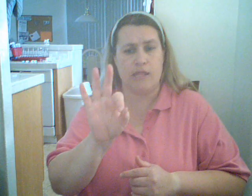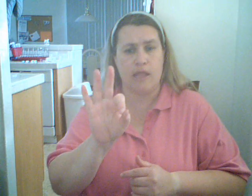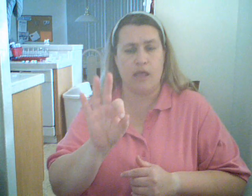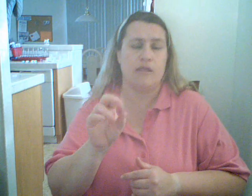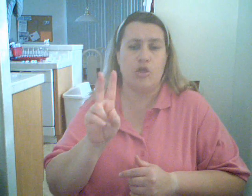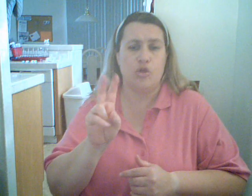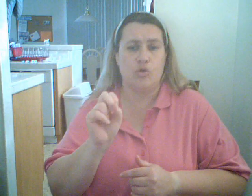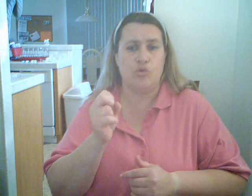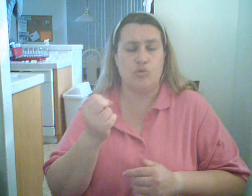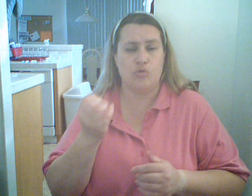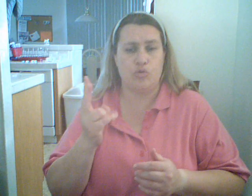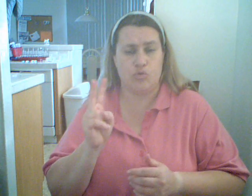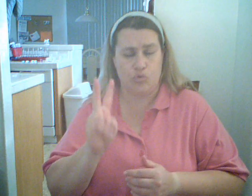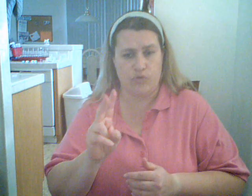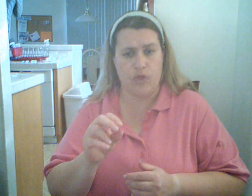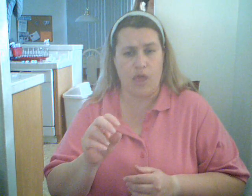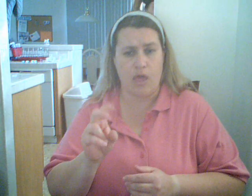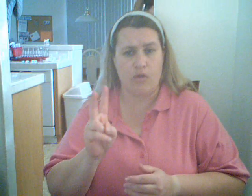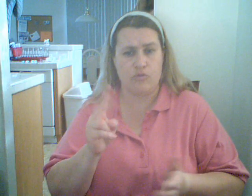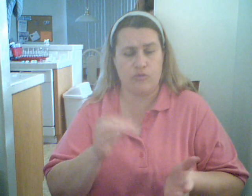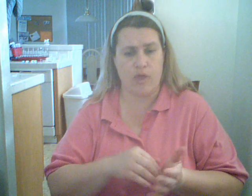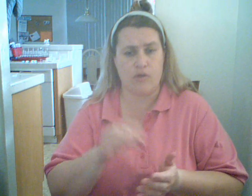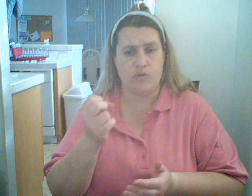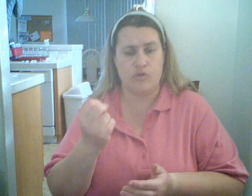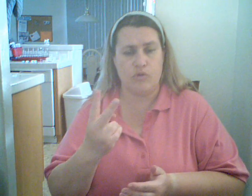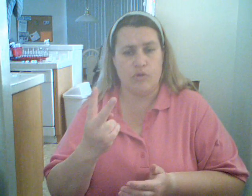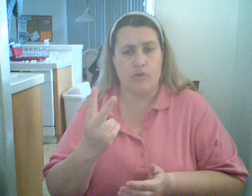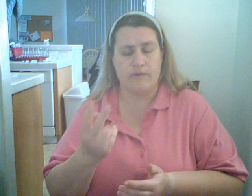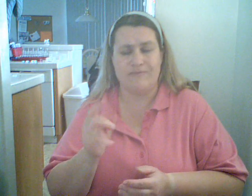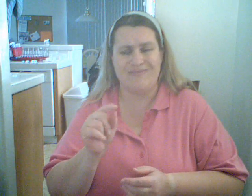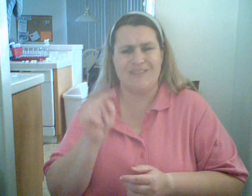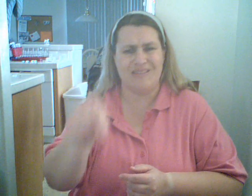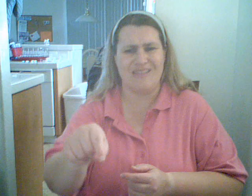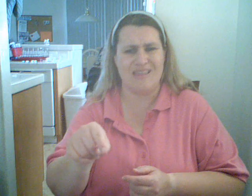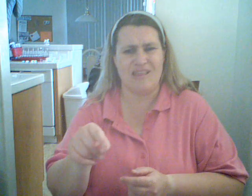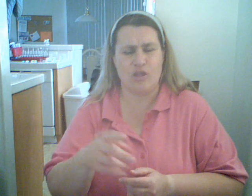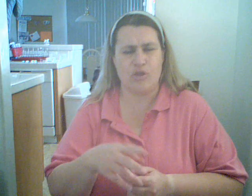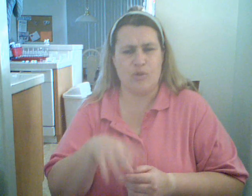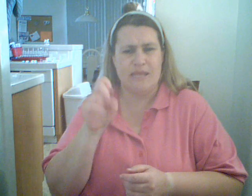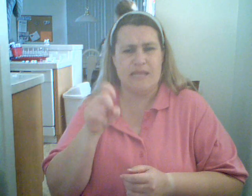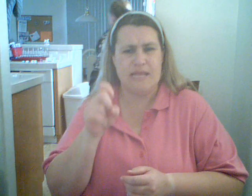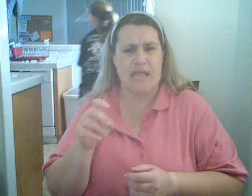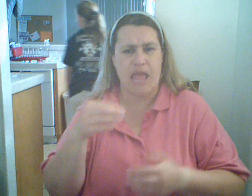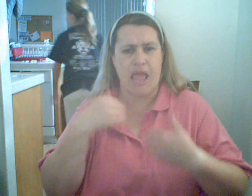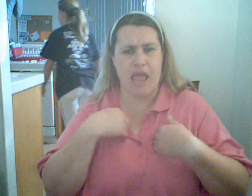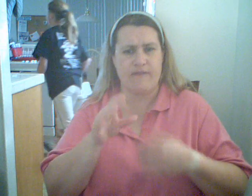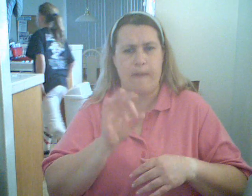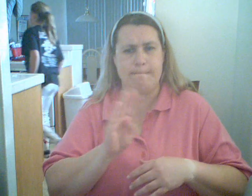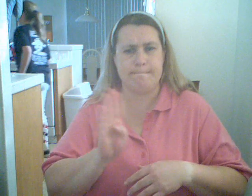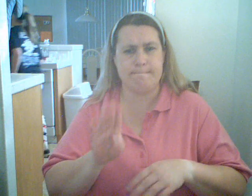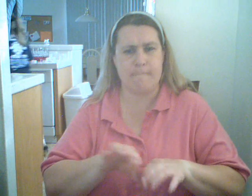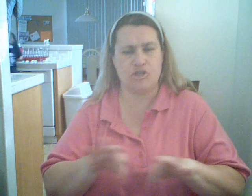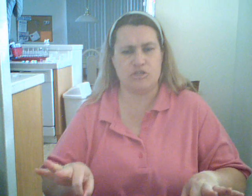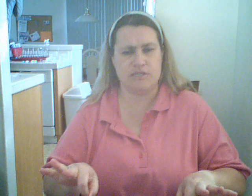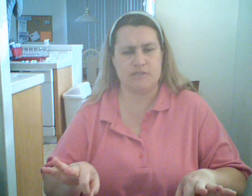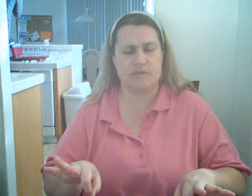will then have to have a bachelor's degree to be able to take the performance test. Now, your degree does not have to be in sign